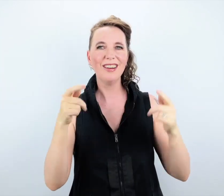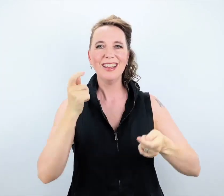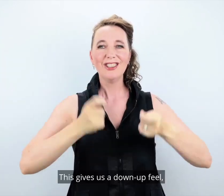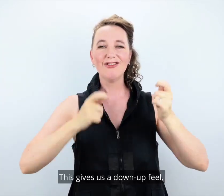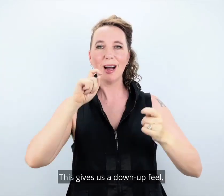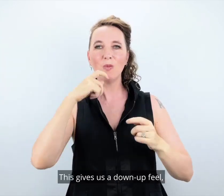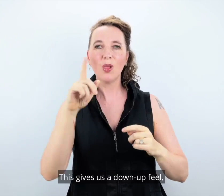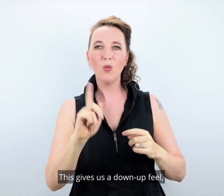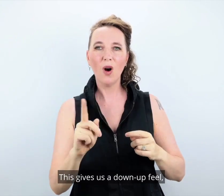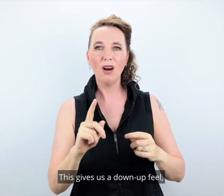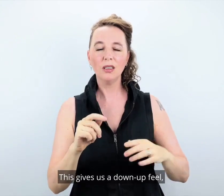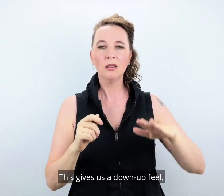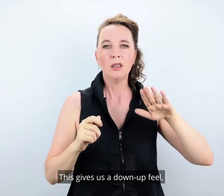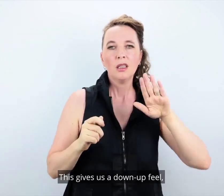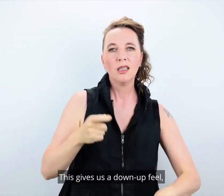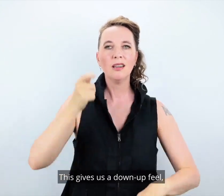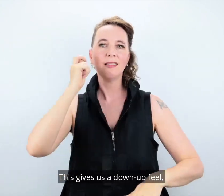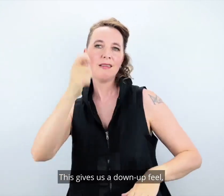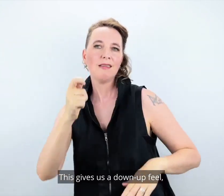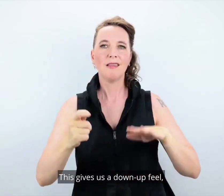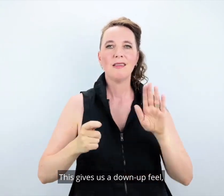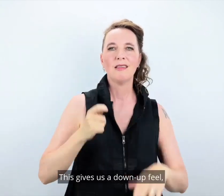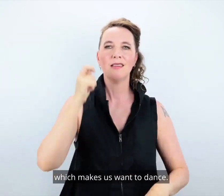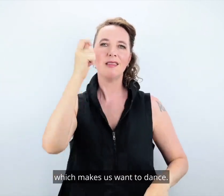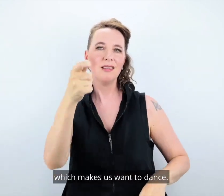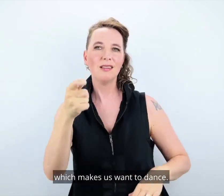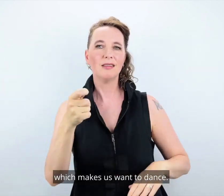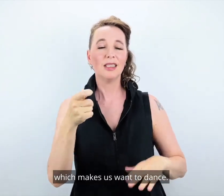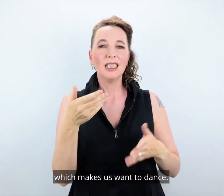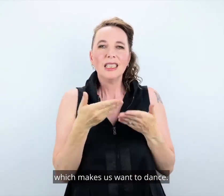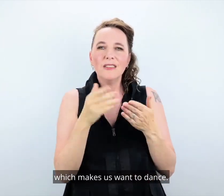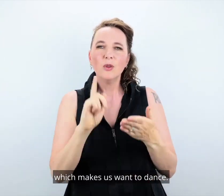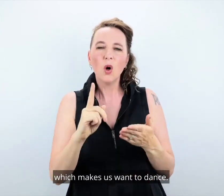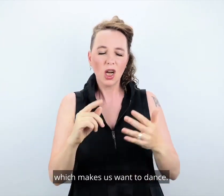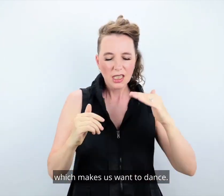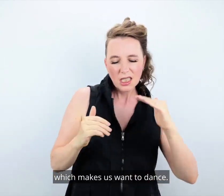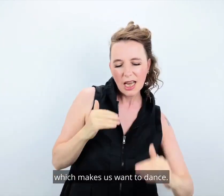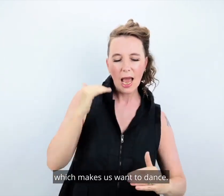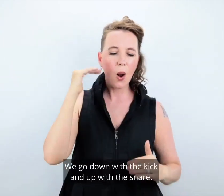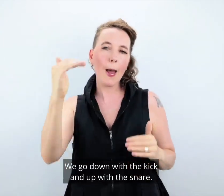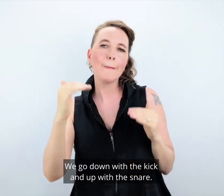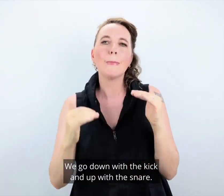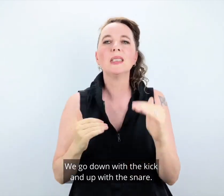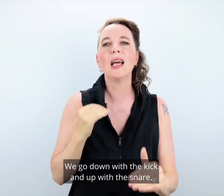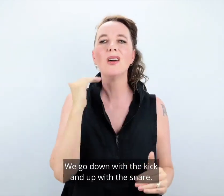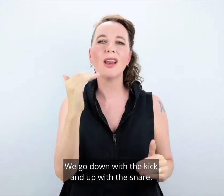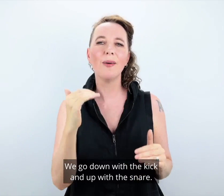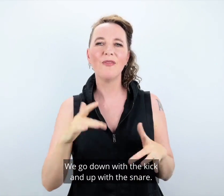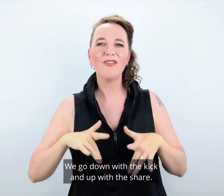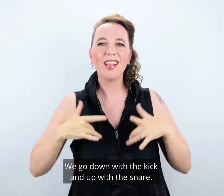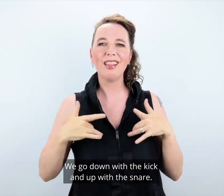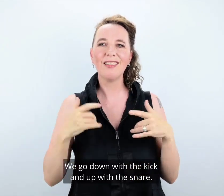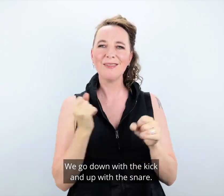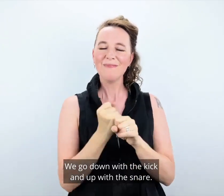This gives us a down-up feel which makes us want to dance. We go down with the kick and up with the snare.